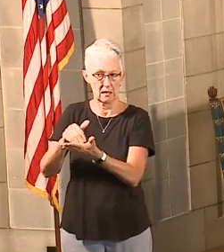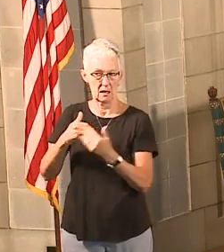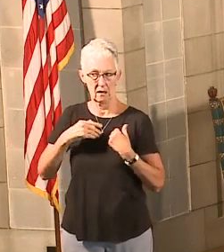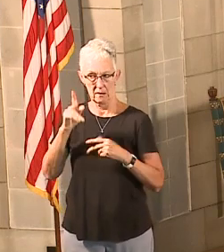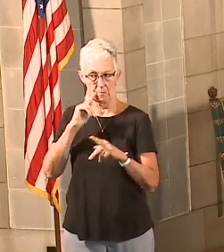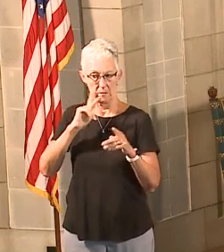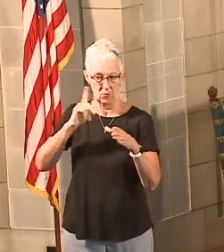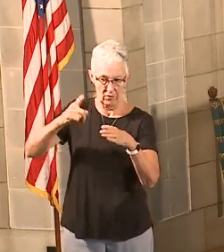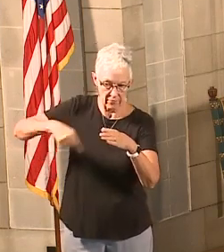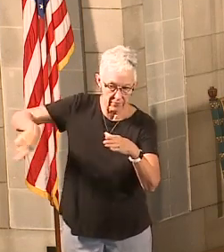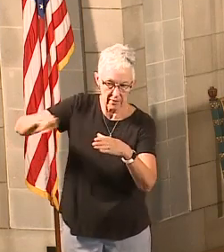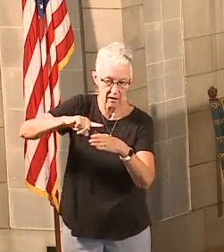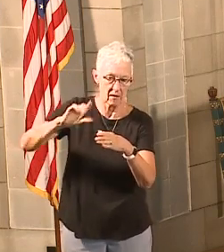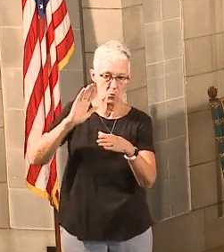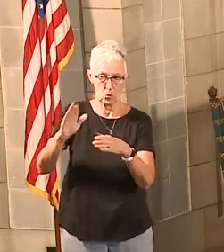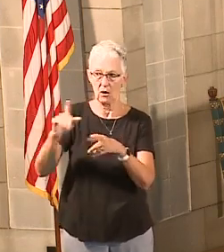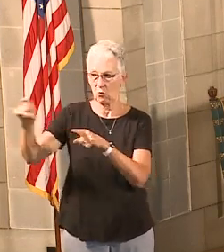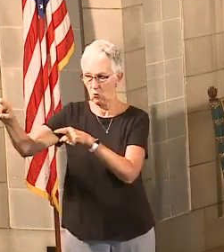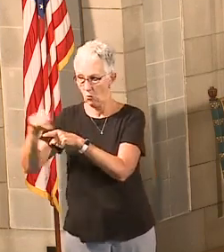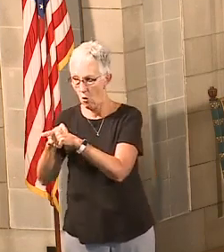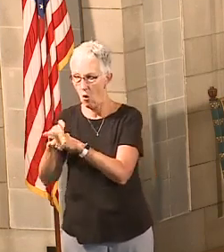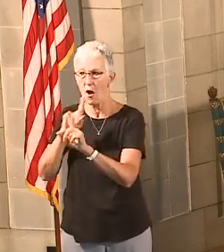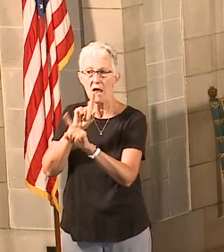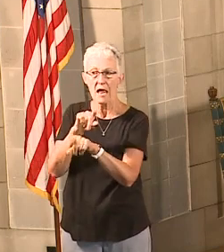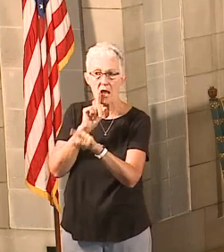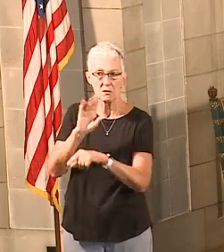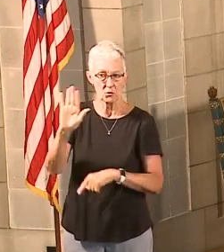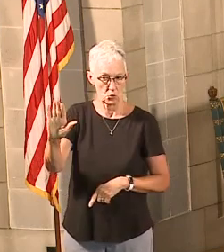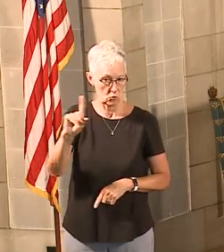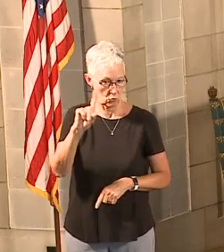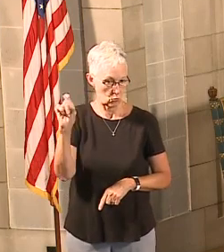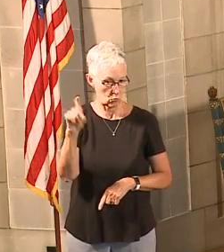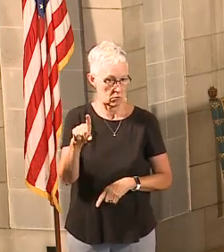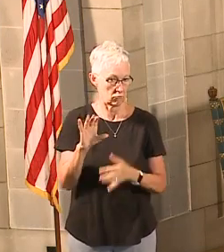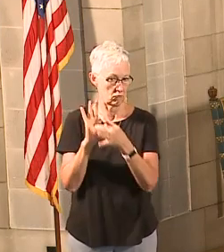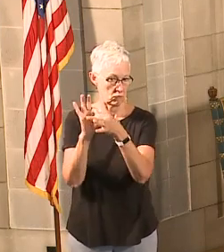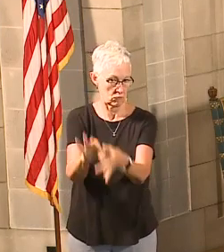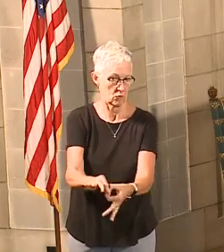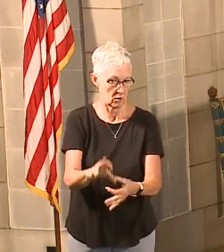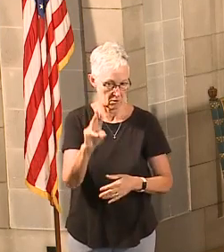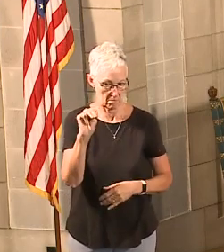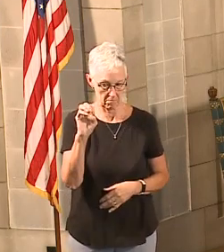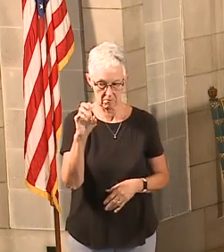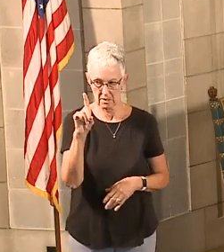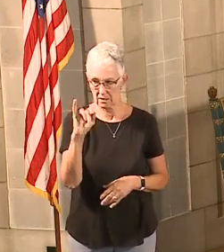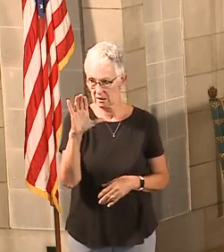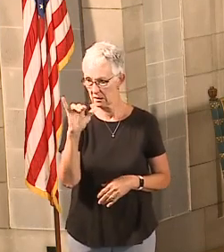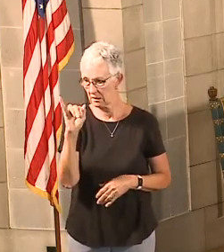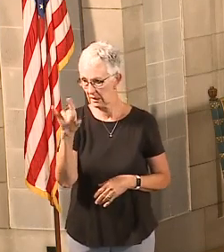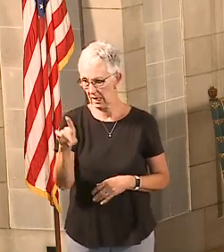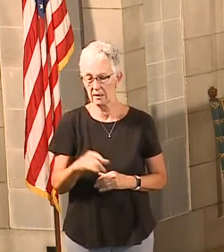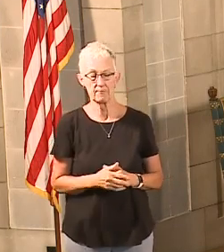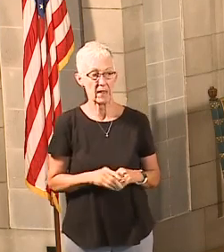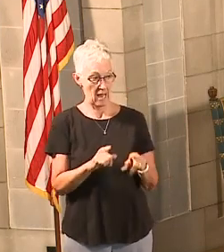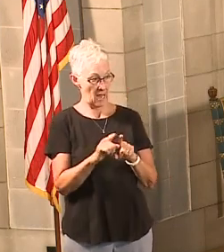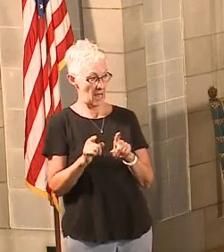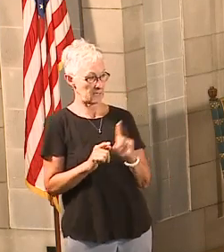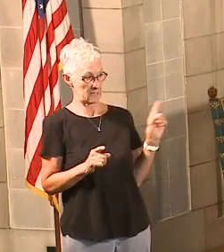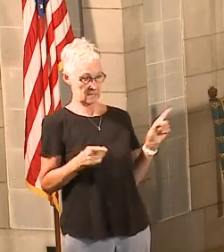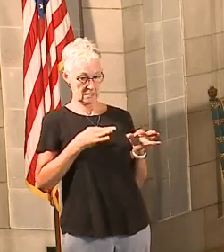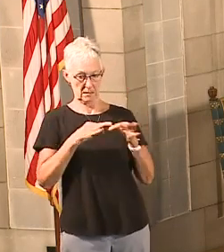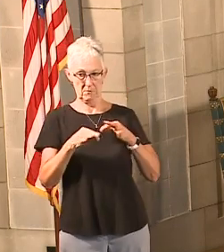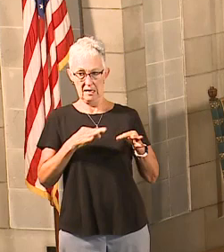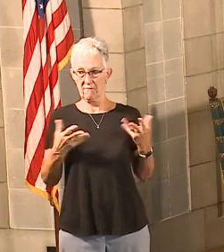Governor has stated to you, DHHS is estimating approximately 90,000 people will be newly eligible